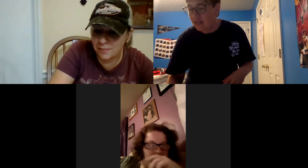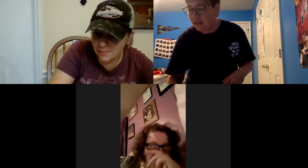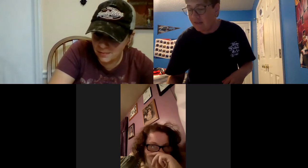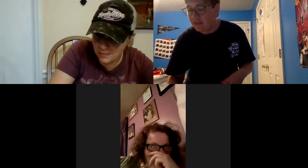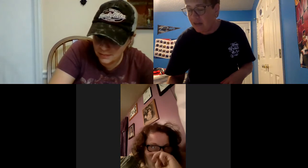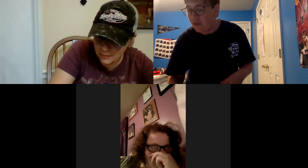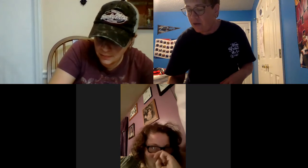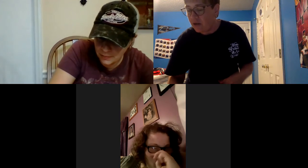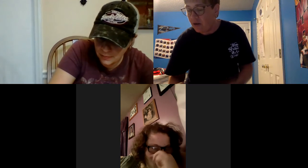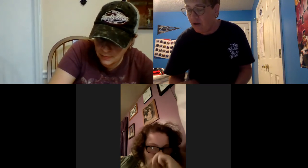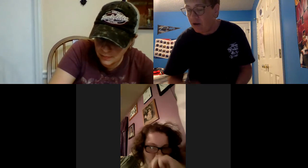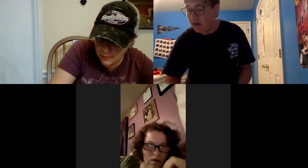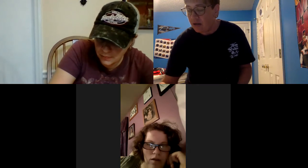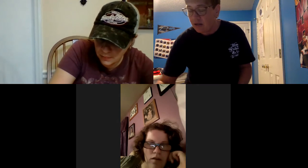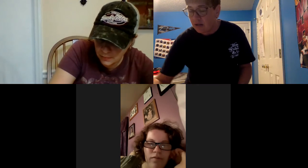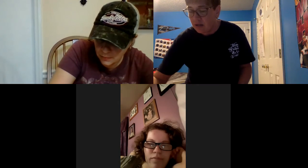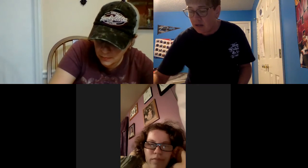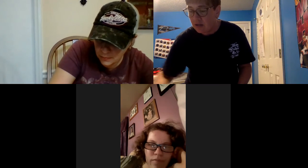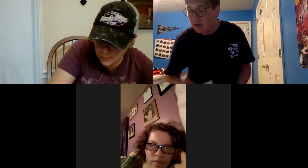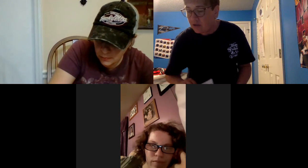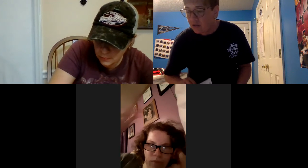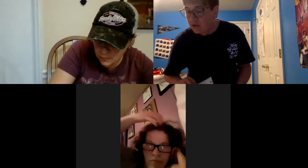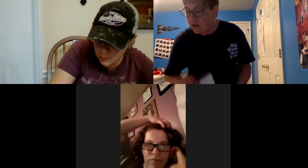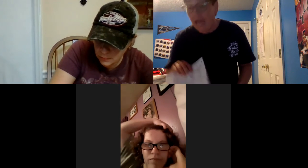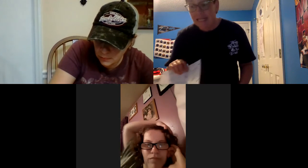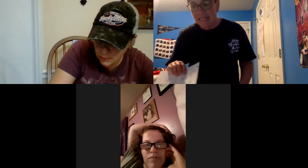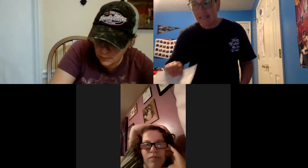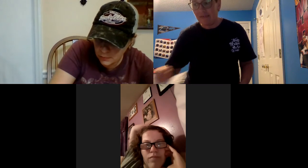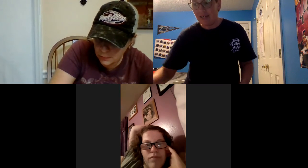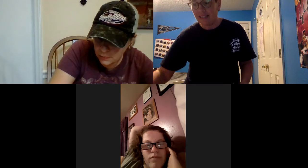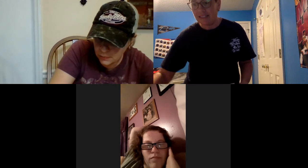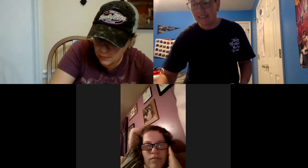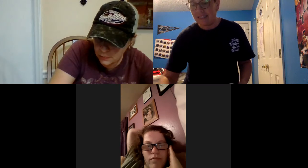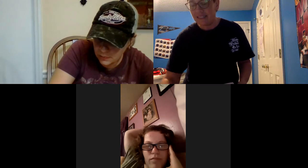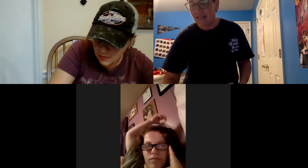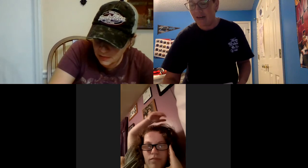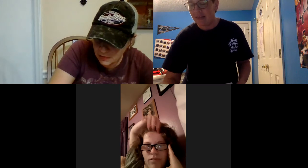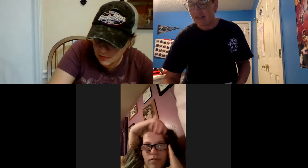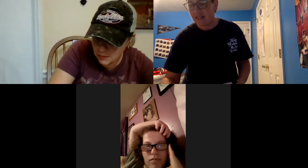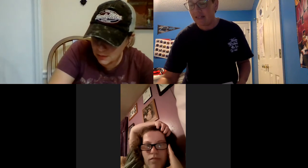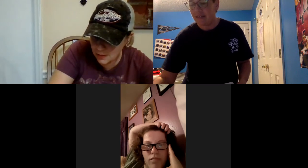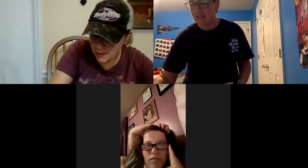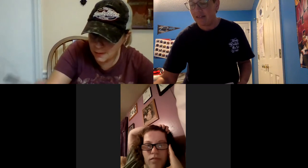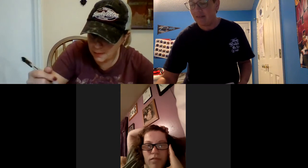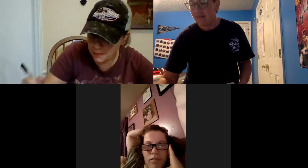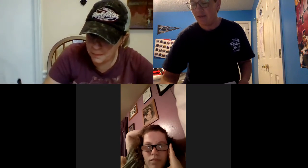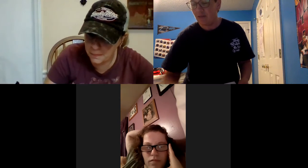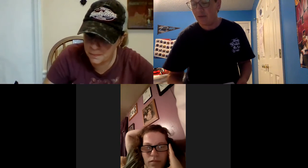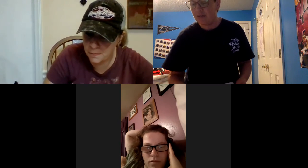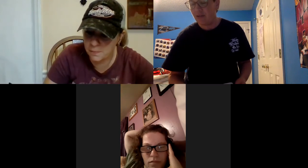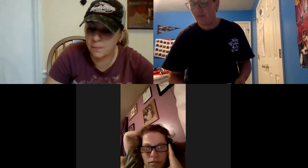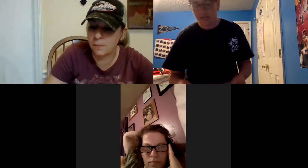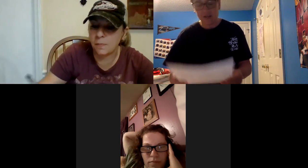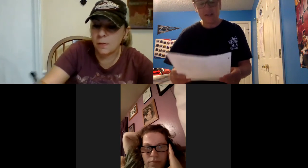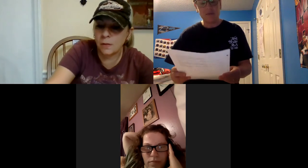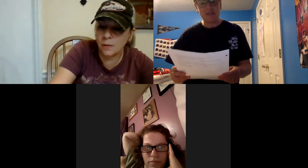think I left that one on. I did leave it on the list there, I think. Yep, you probably